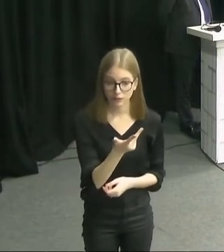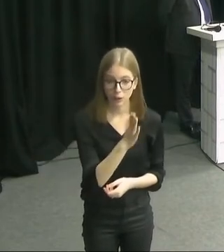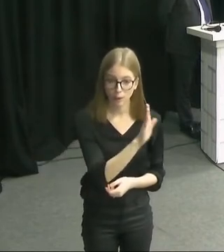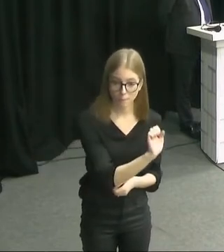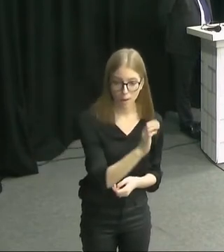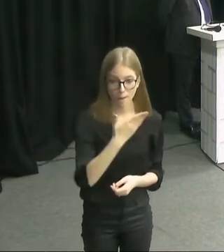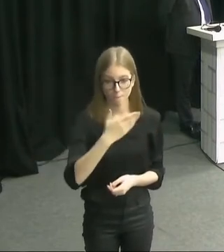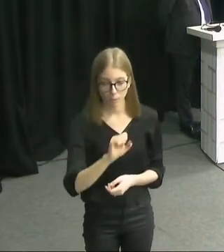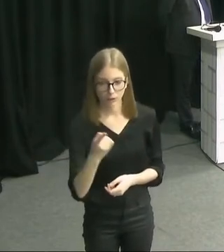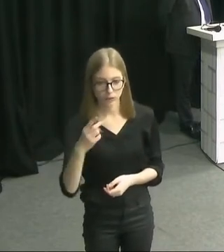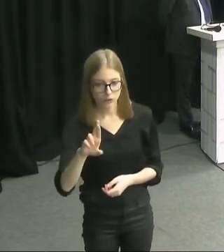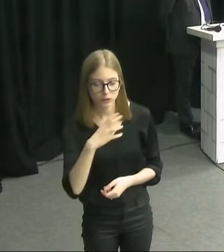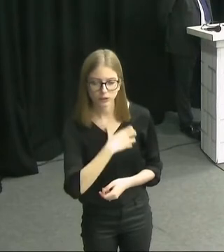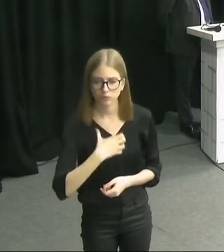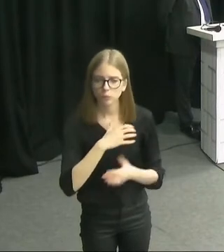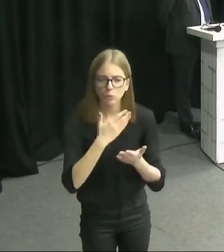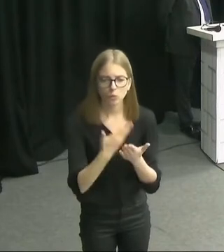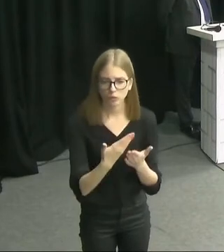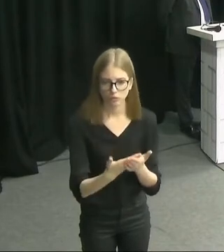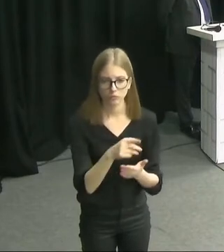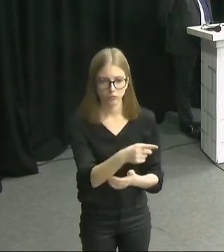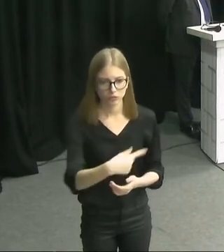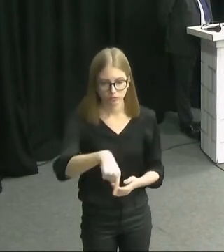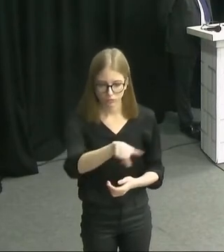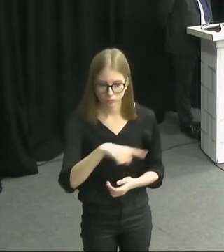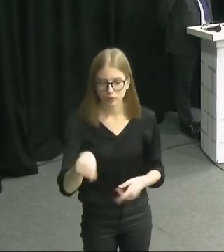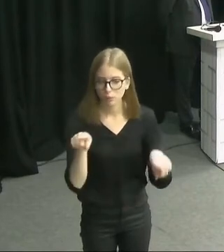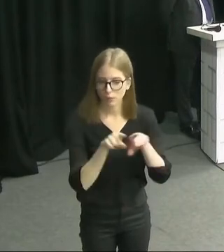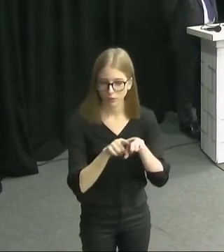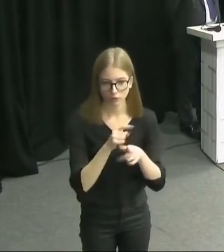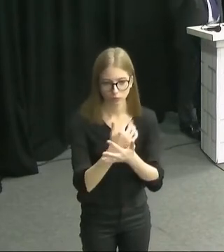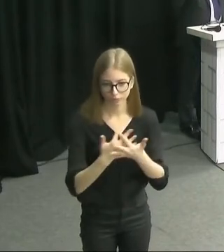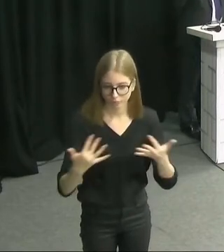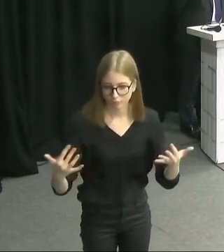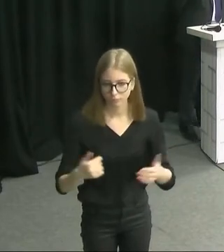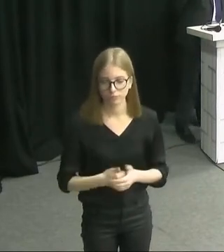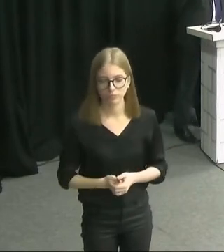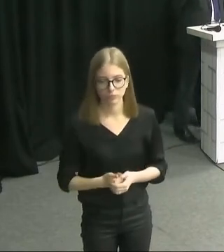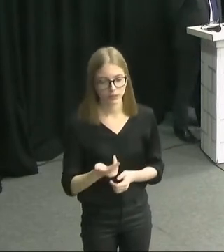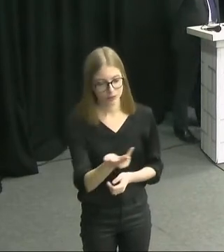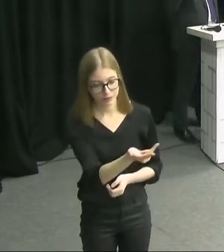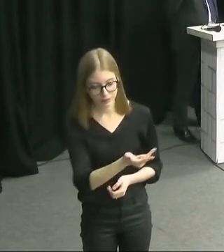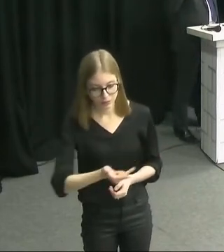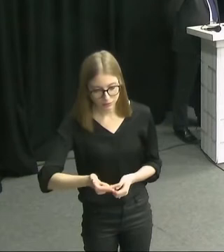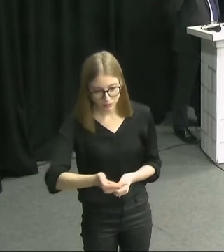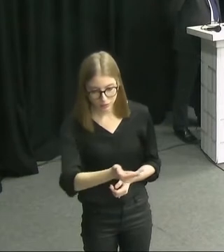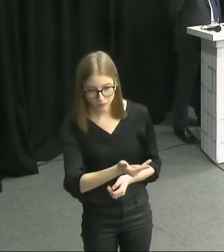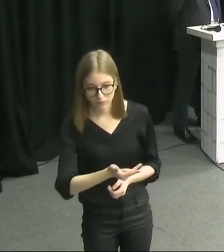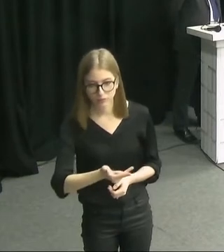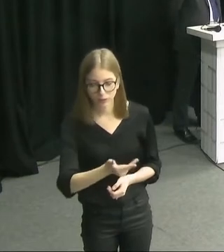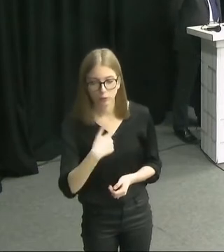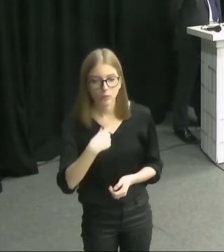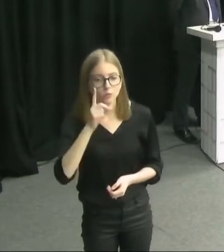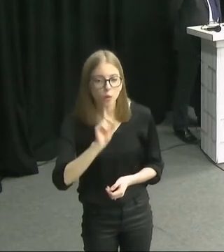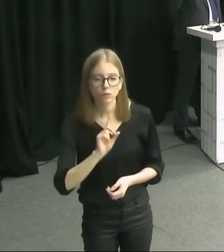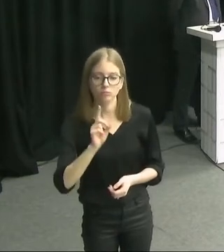common. On all three levels, we should introduce more flexibility, more freedom for the